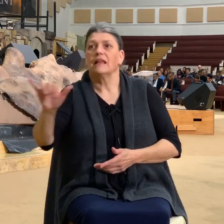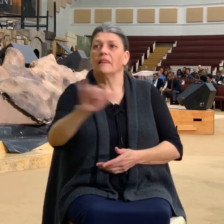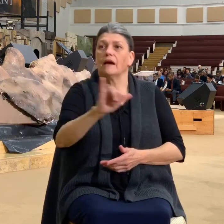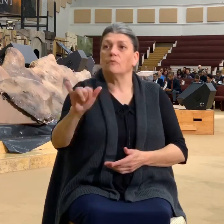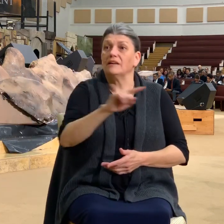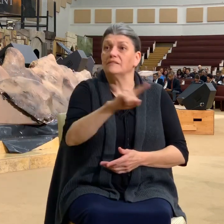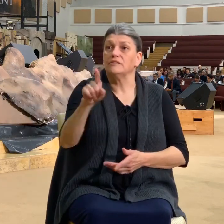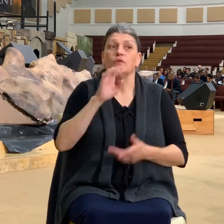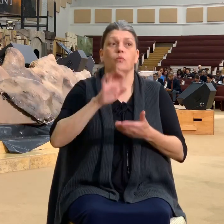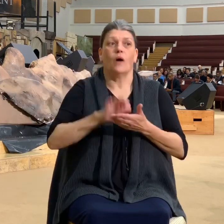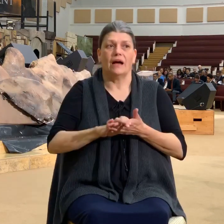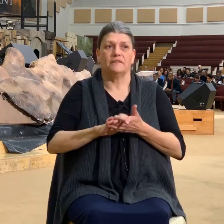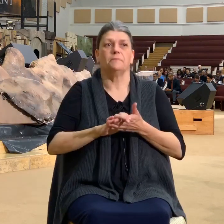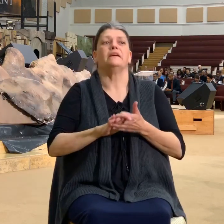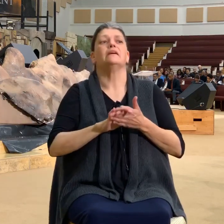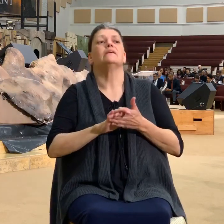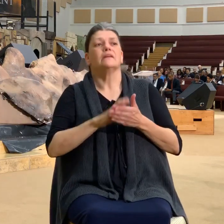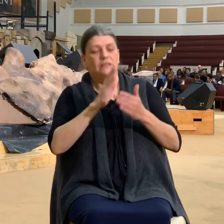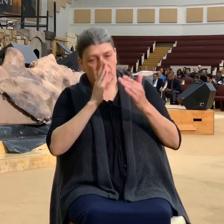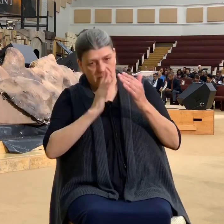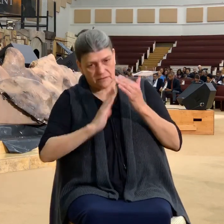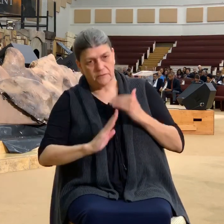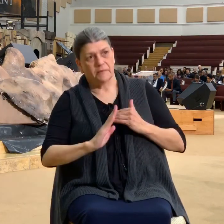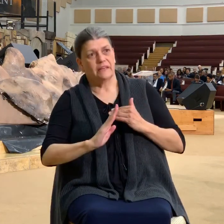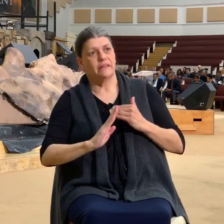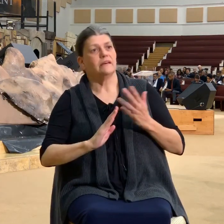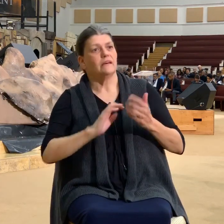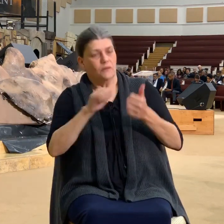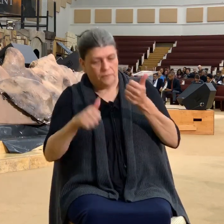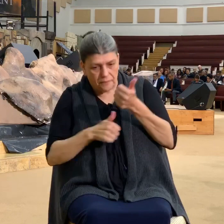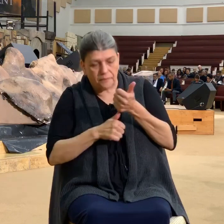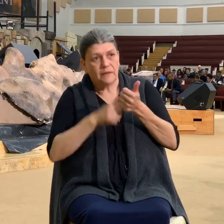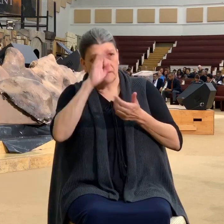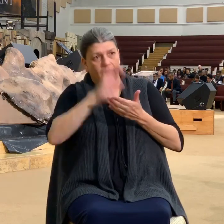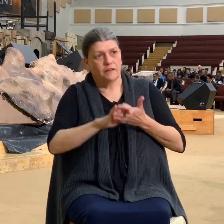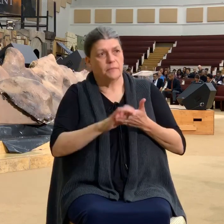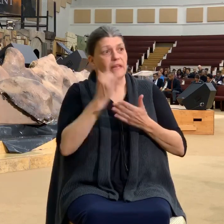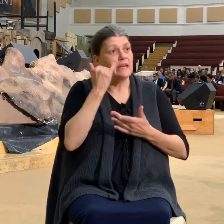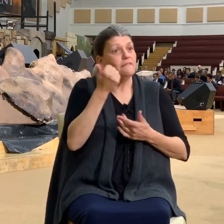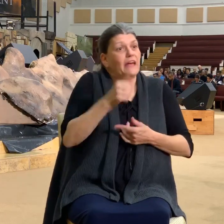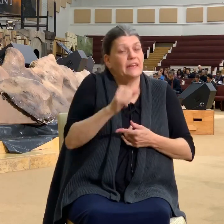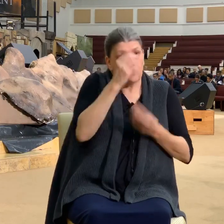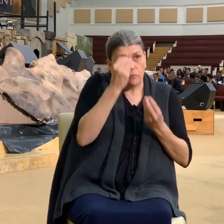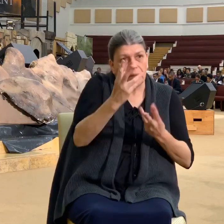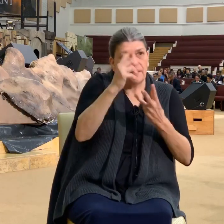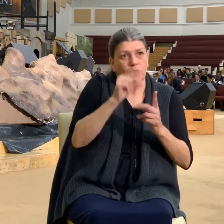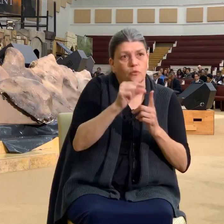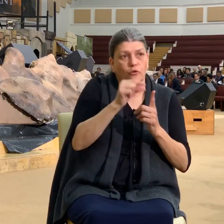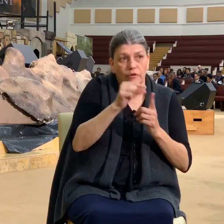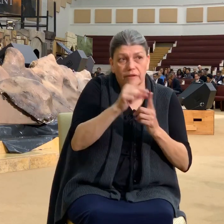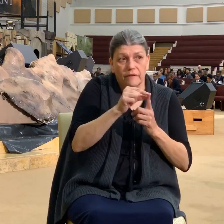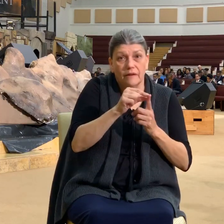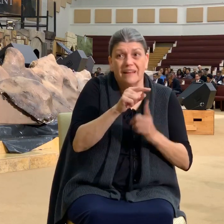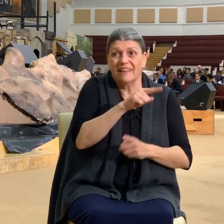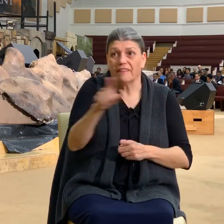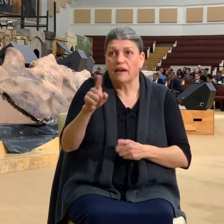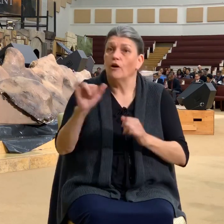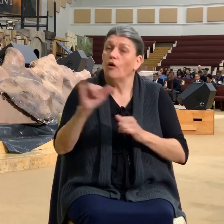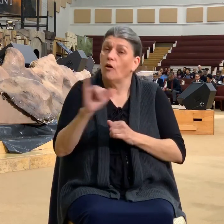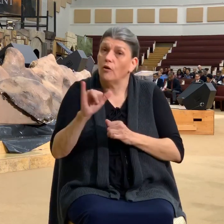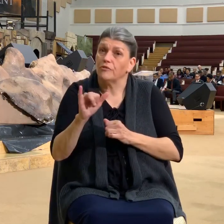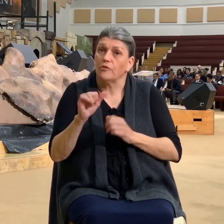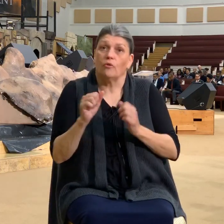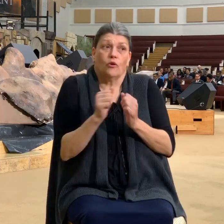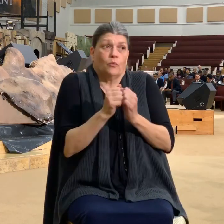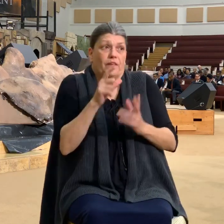Likewise, ye wives, be in subjection to your own husbands, that if any obey the word, and they also may, without